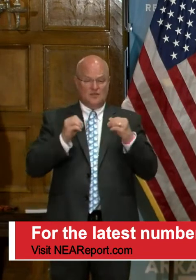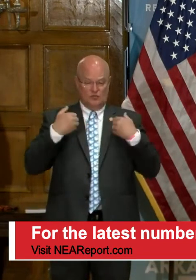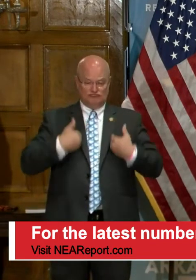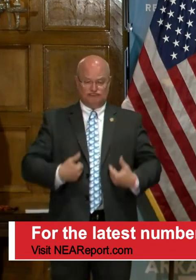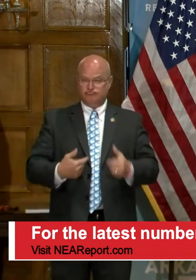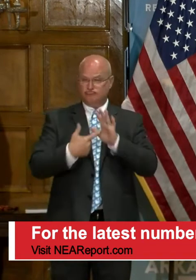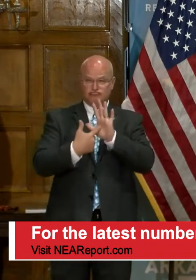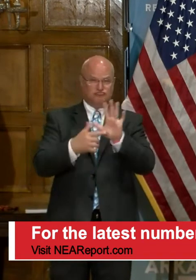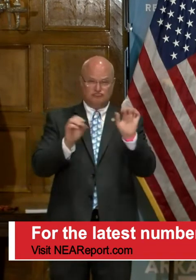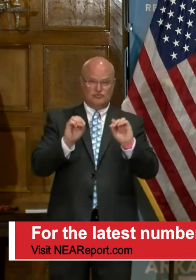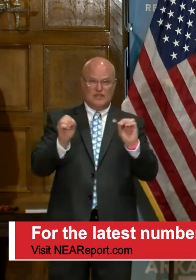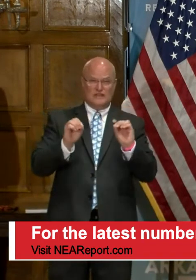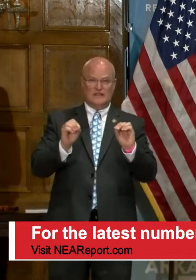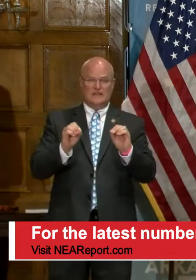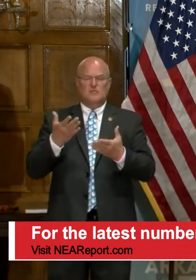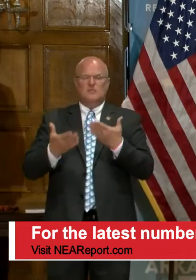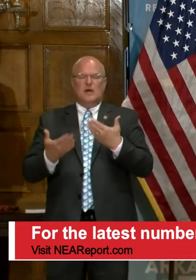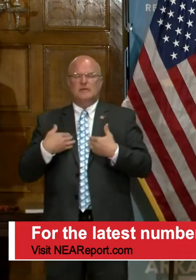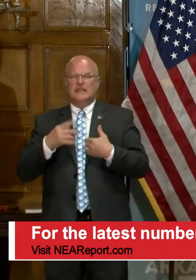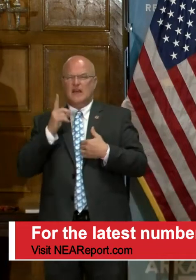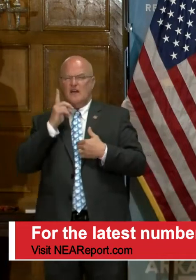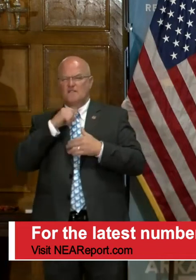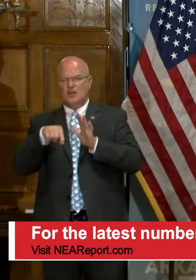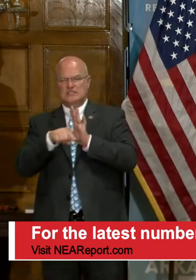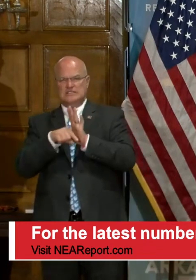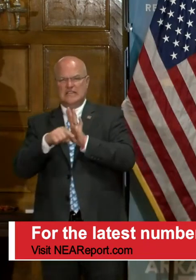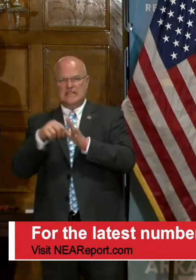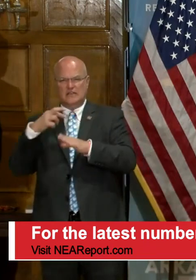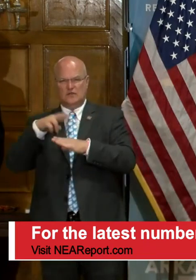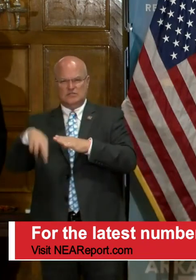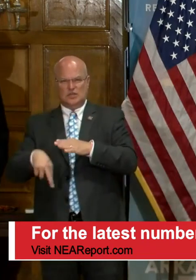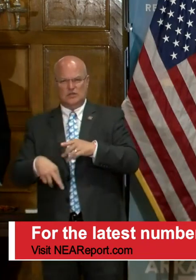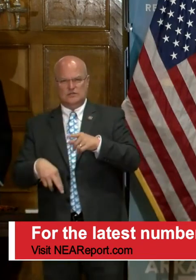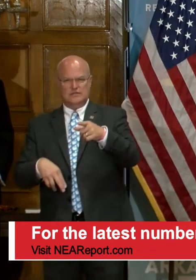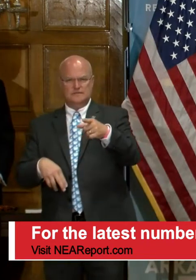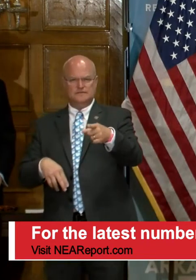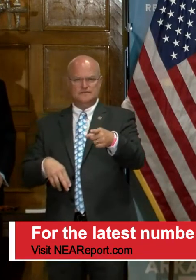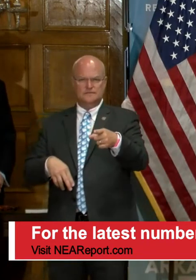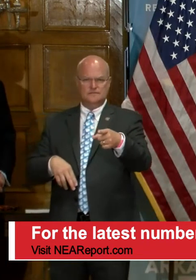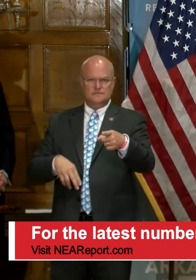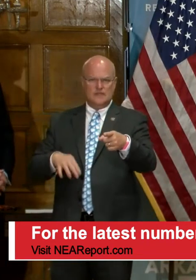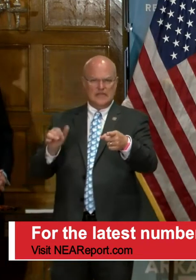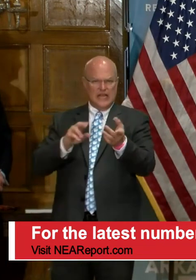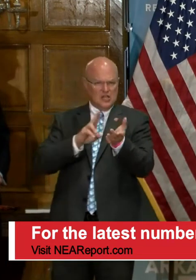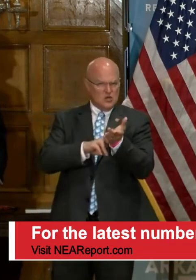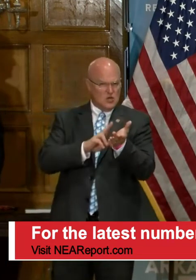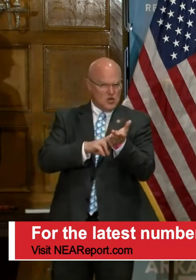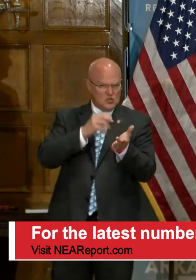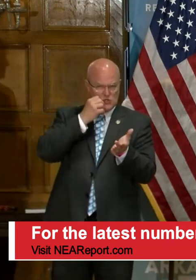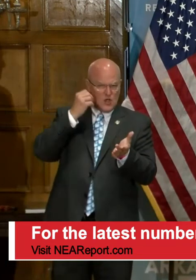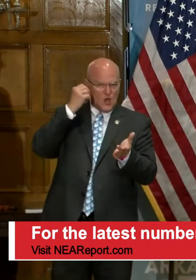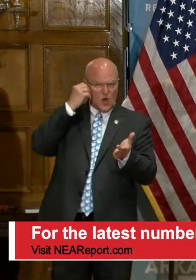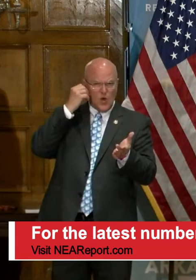symptoms, more likely to get a false negative result. Nursing homes or?